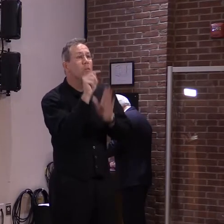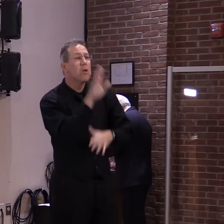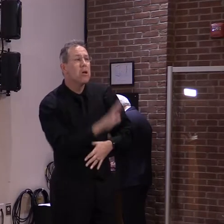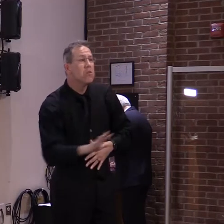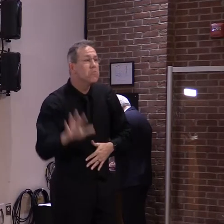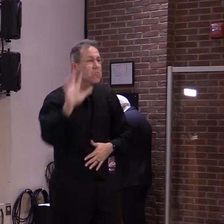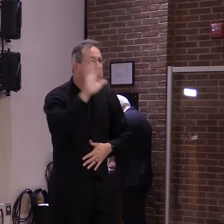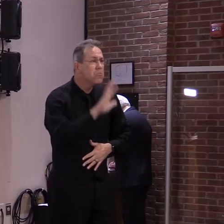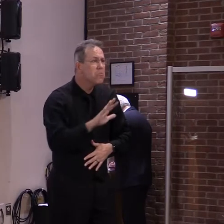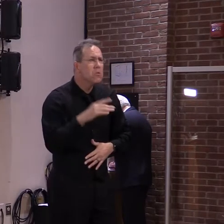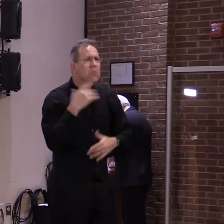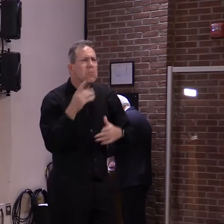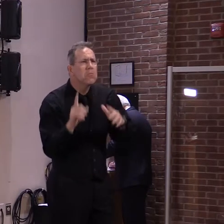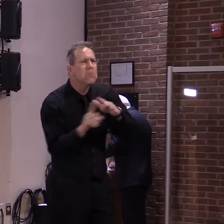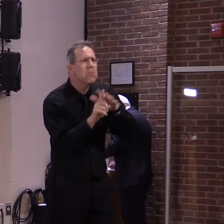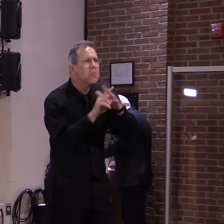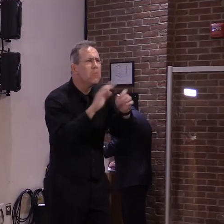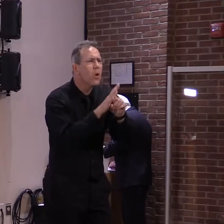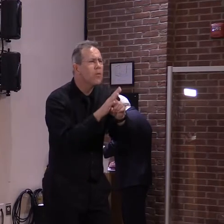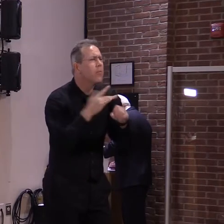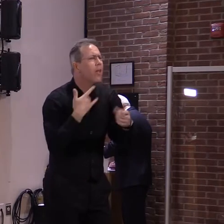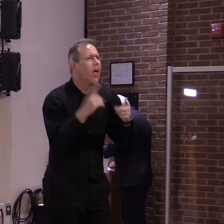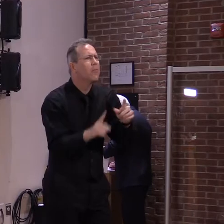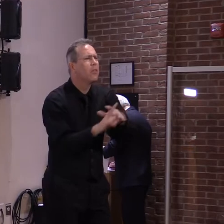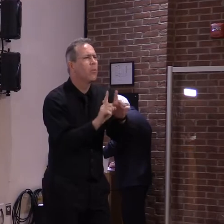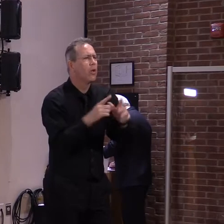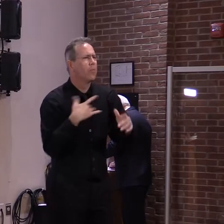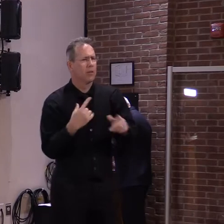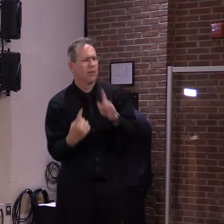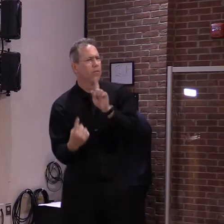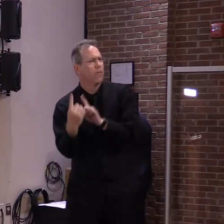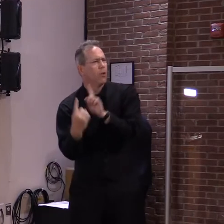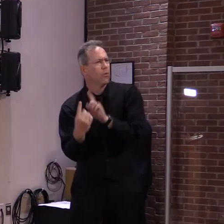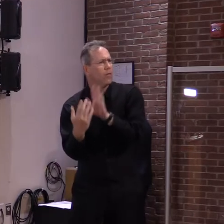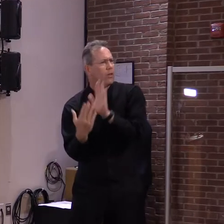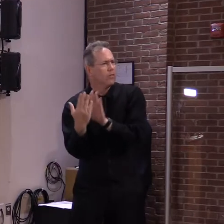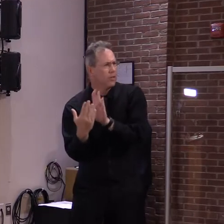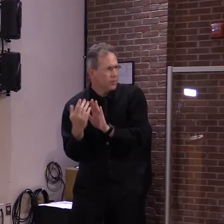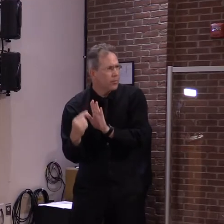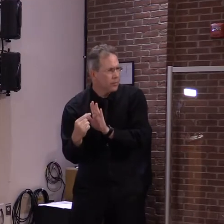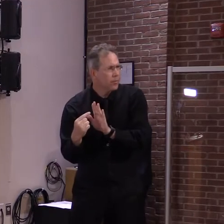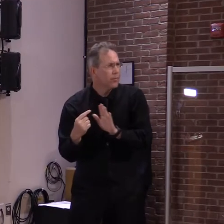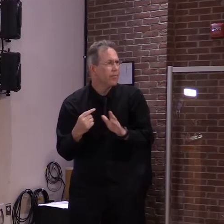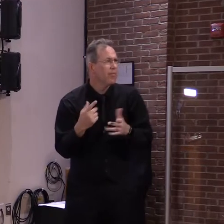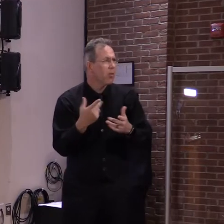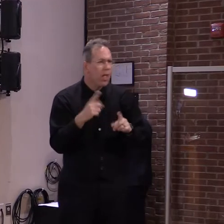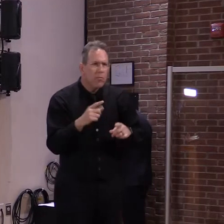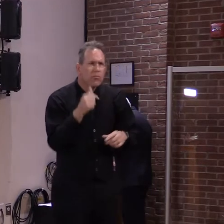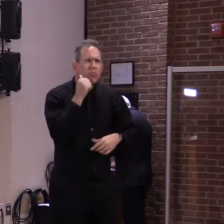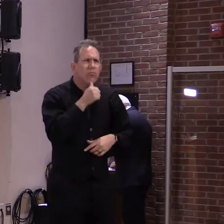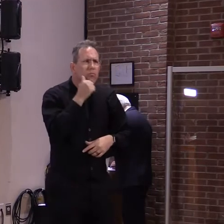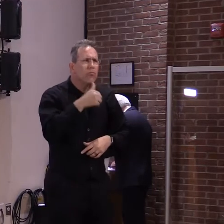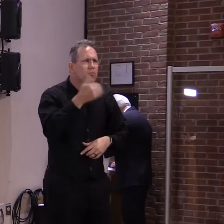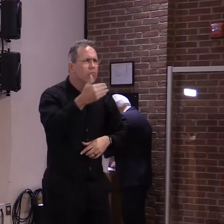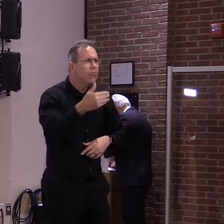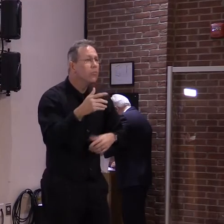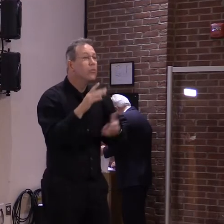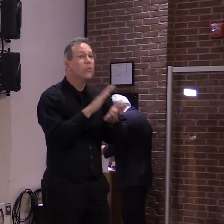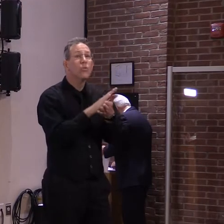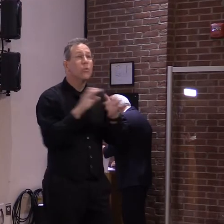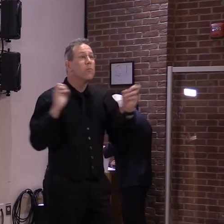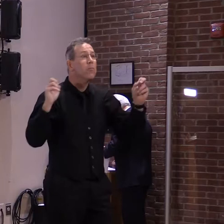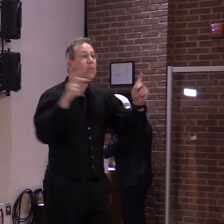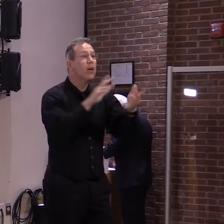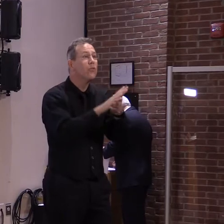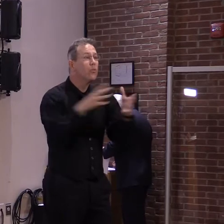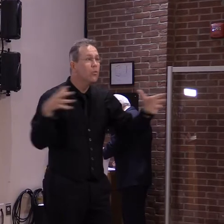more in-person instruction. I hear almost on a daily basis from schools that are moving in that direction. I'm very